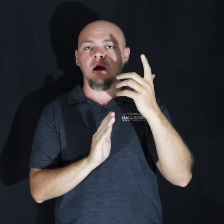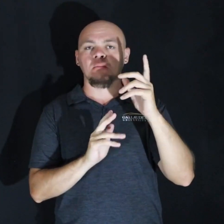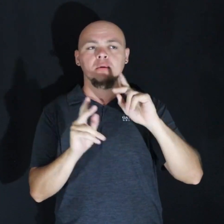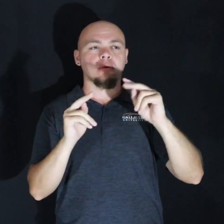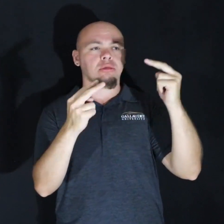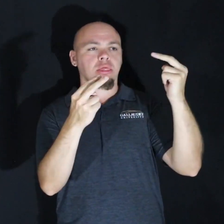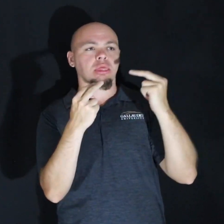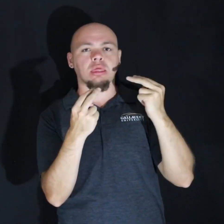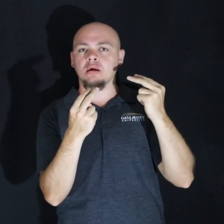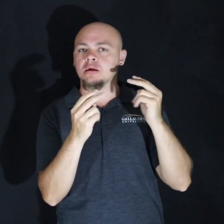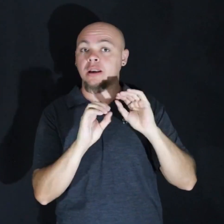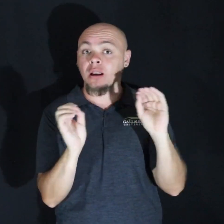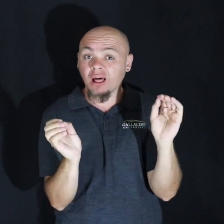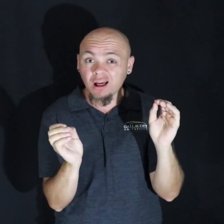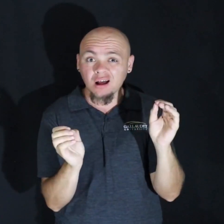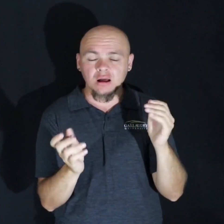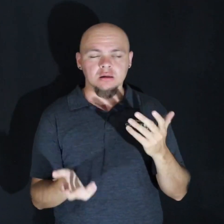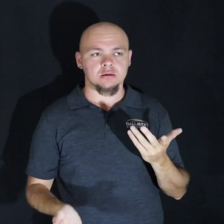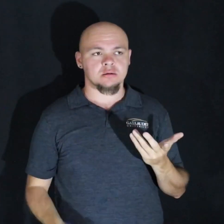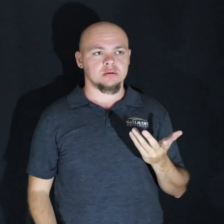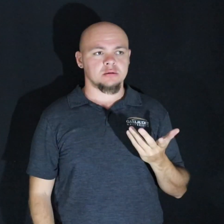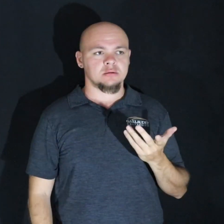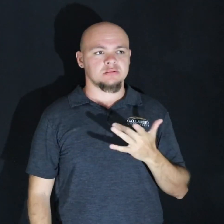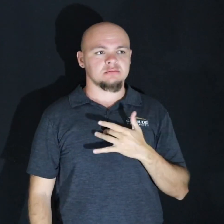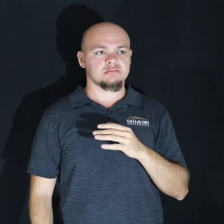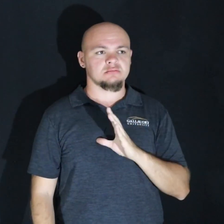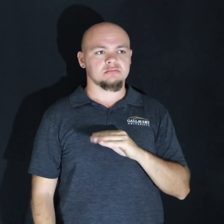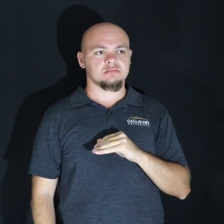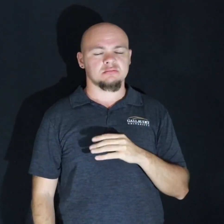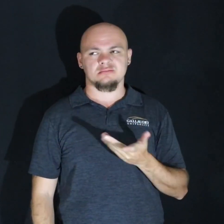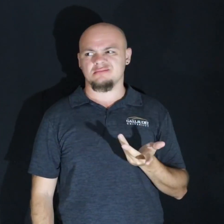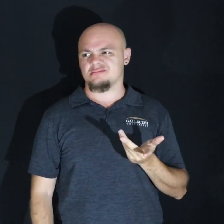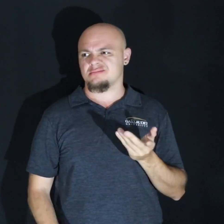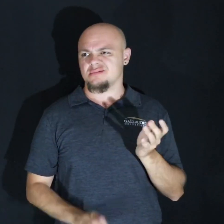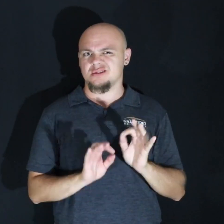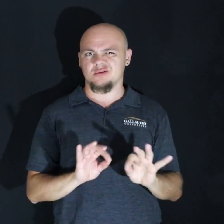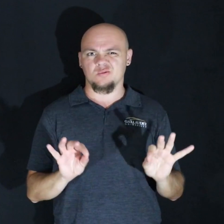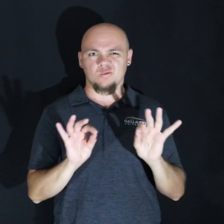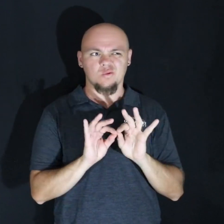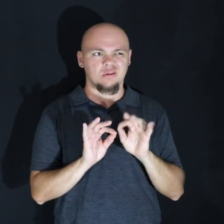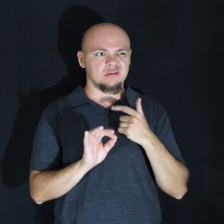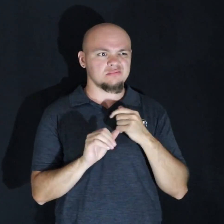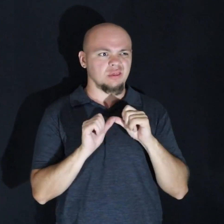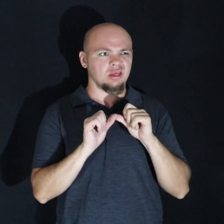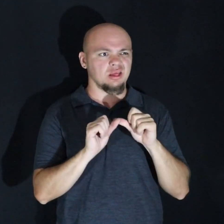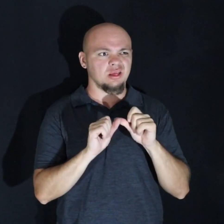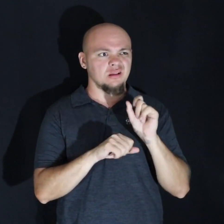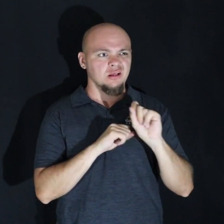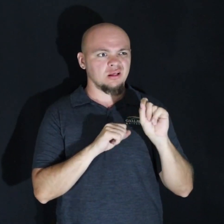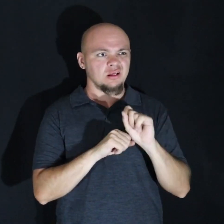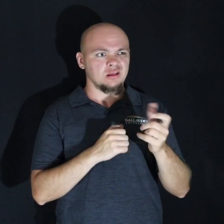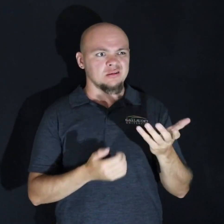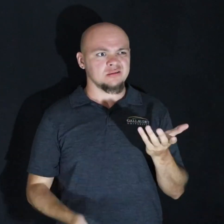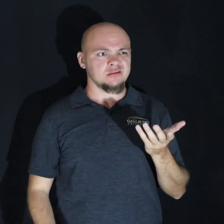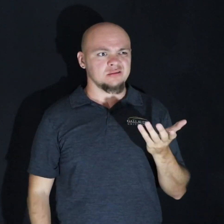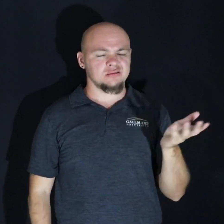and unrecognized for those efforts, we can't help but think, is it really worth it for me to continue putting in all this effort?